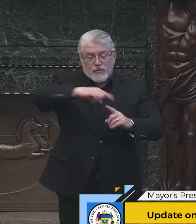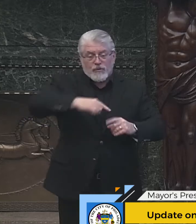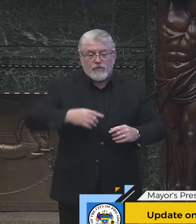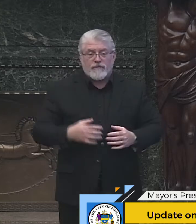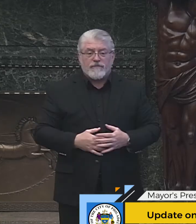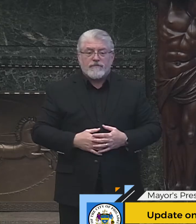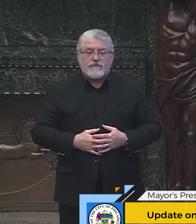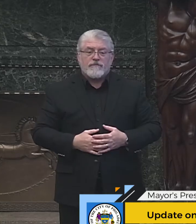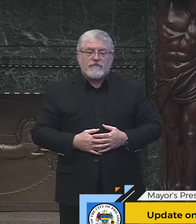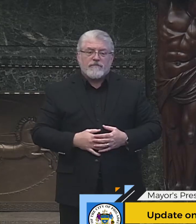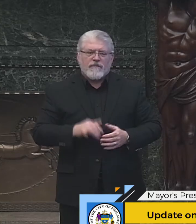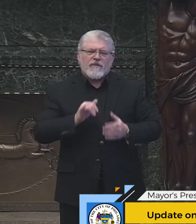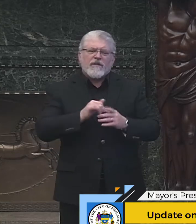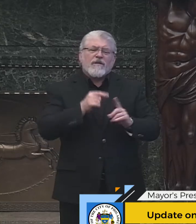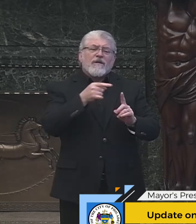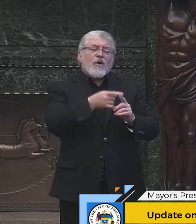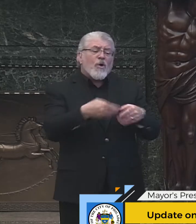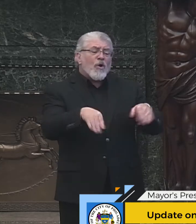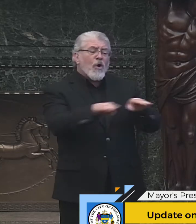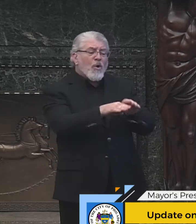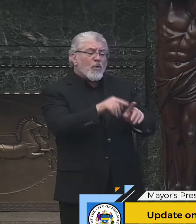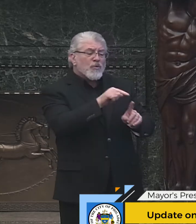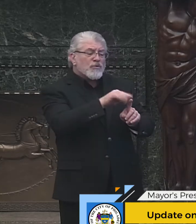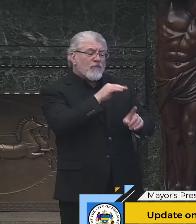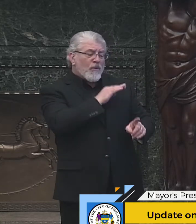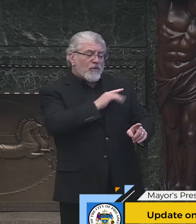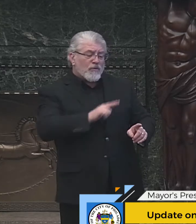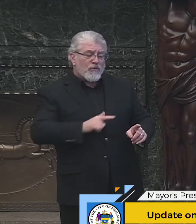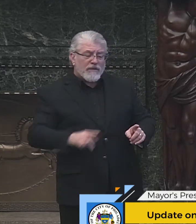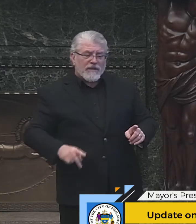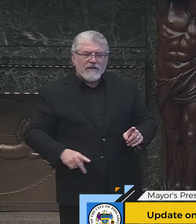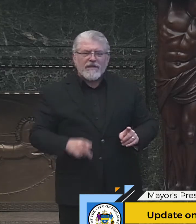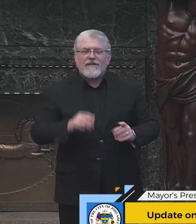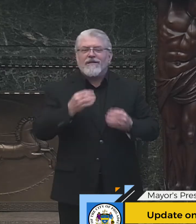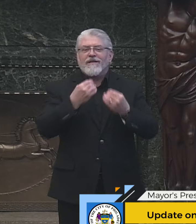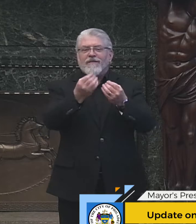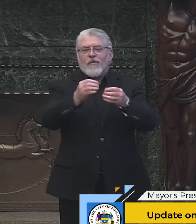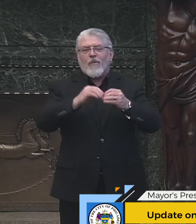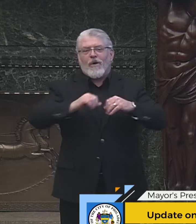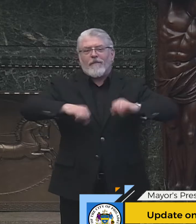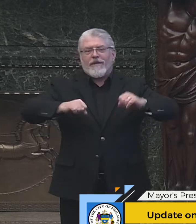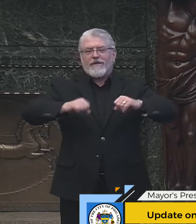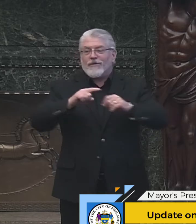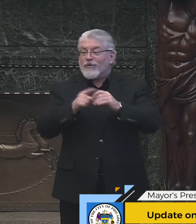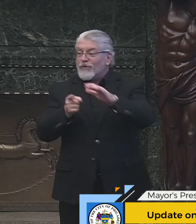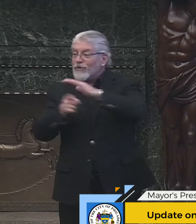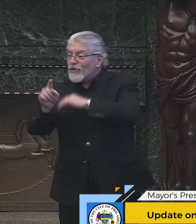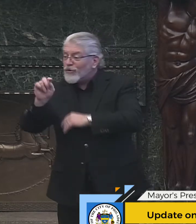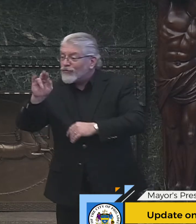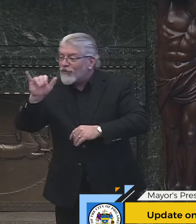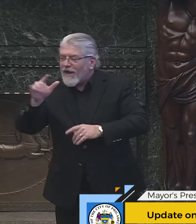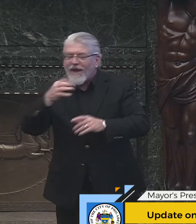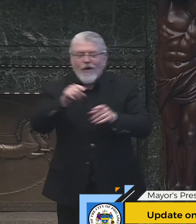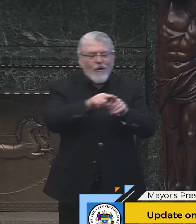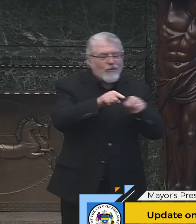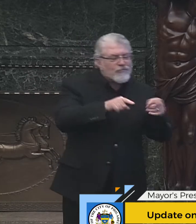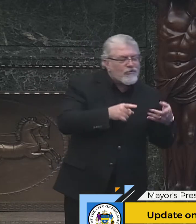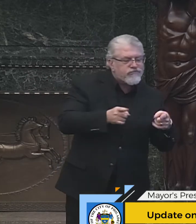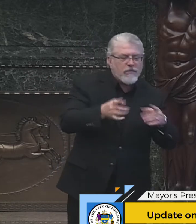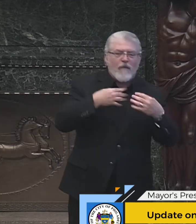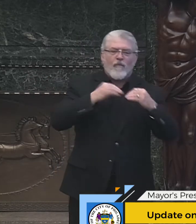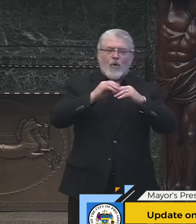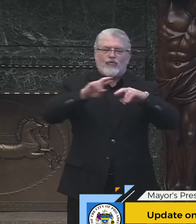these activities to be conducted safely. We do advise that you should wash your hands for at least 20 seconds, 2